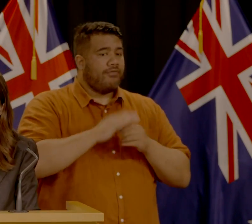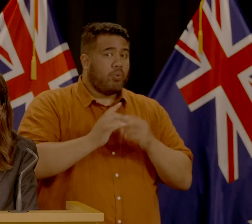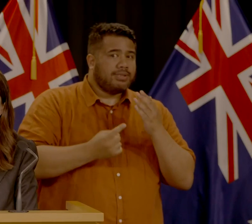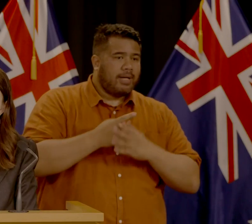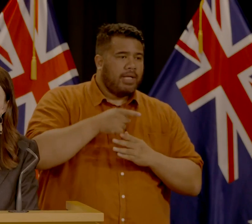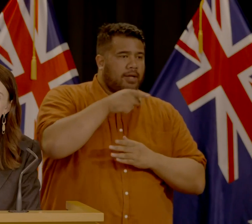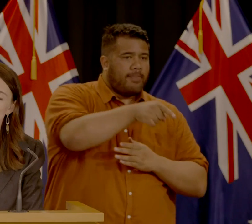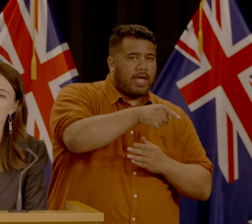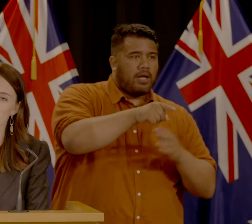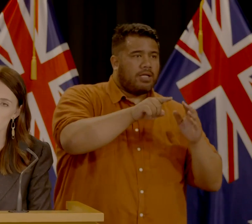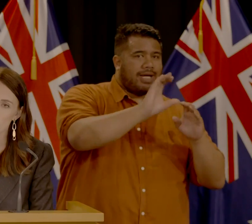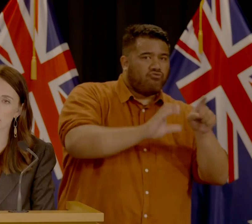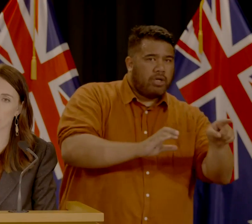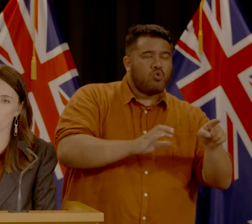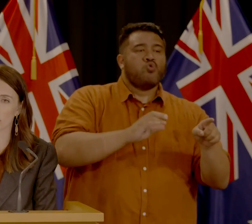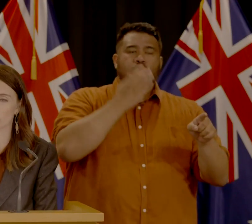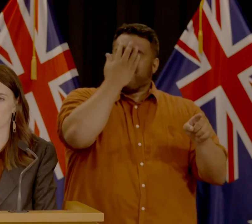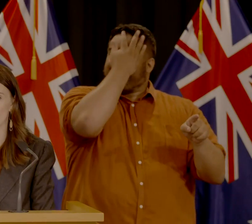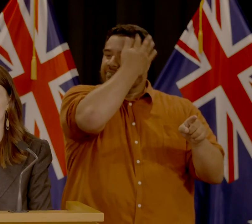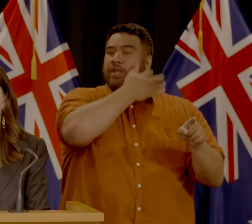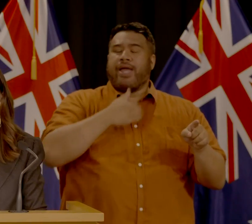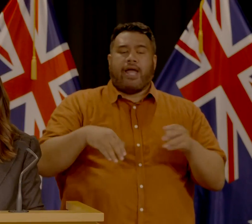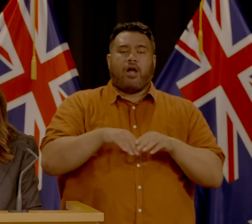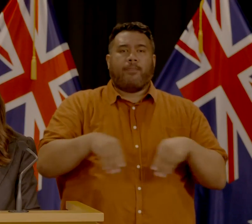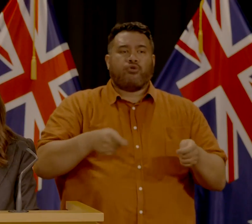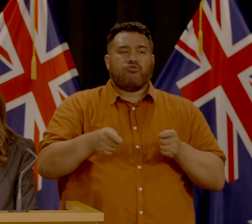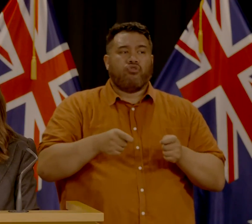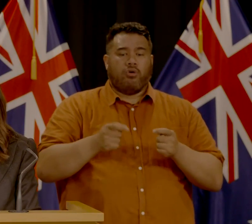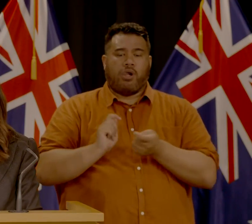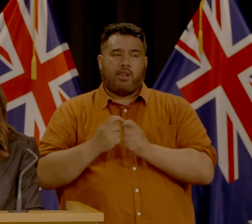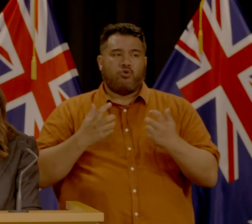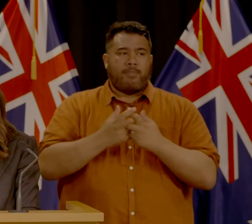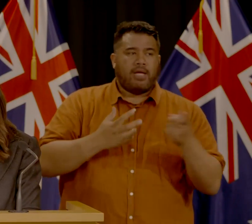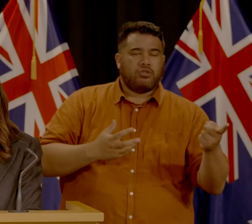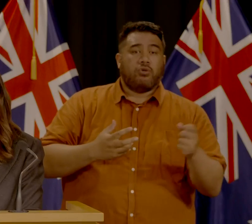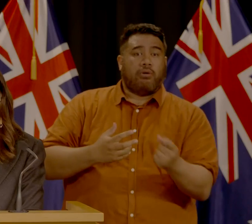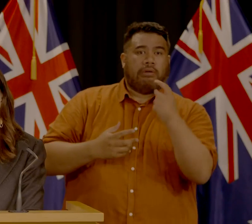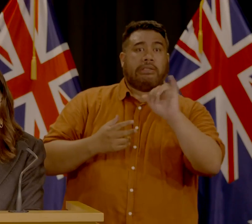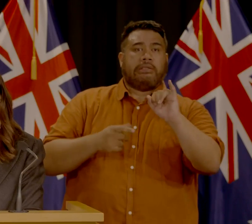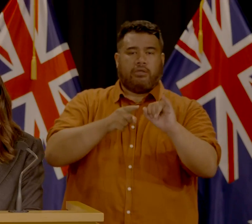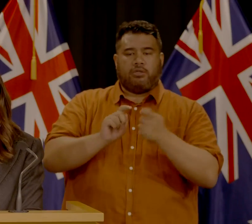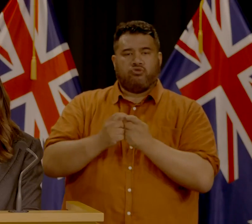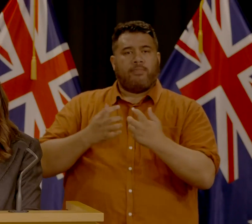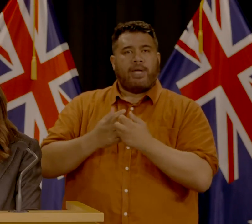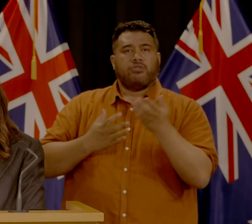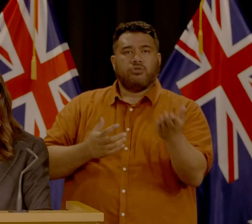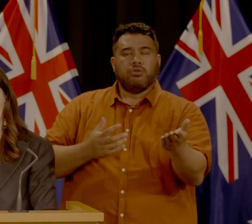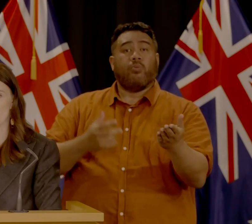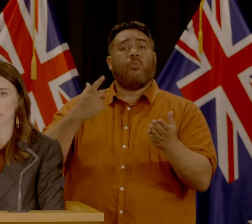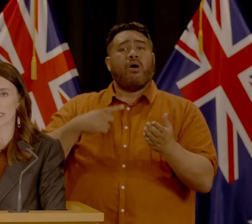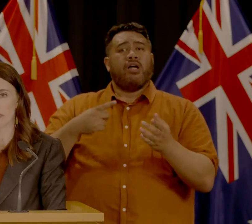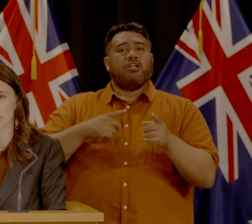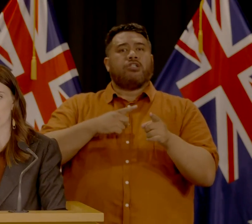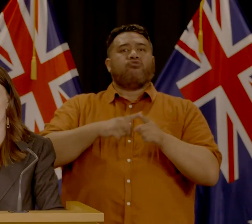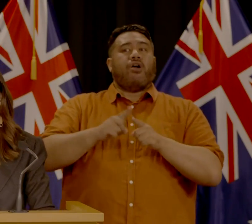different hotspots, that's as we've moved our border controls to match that and to try and, as much as we can, slow